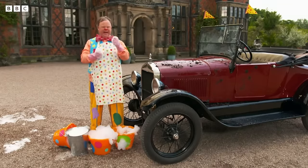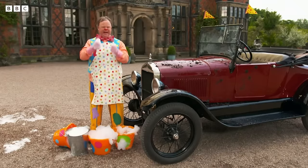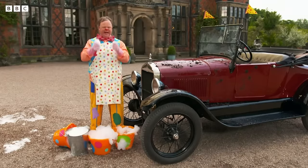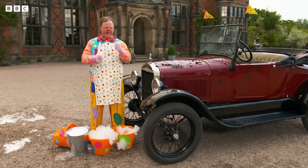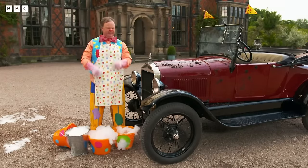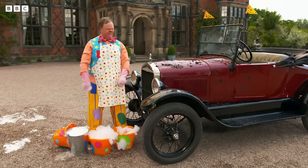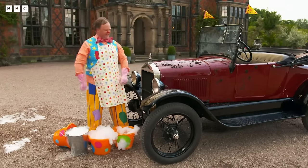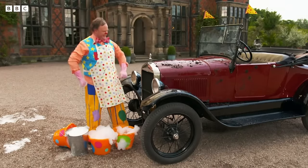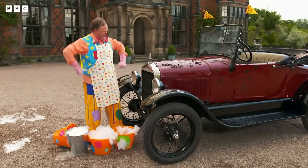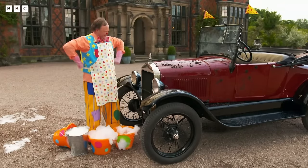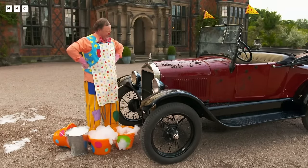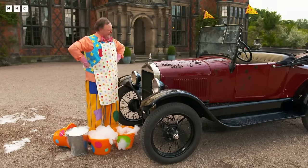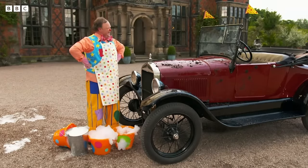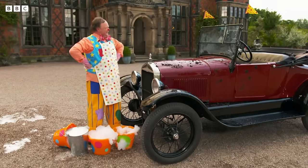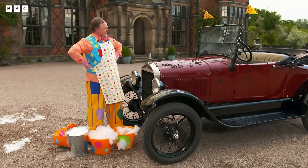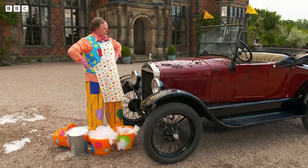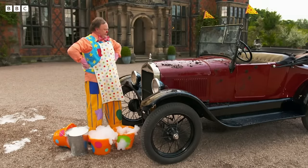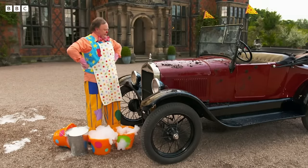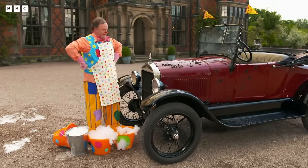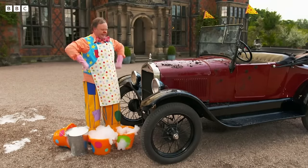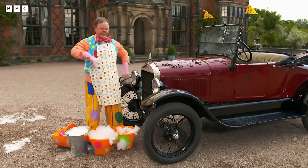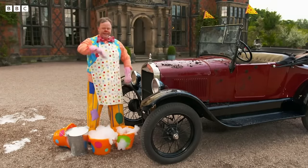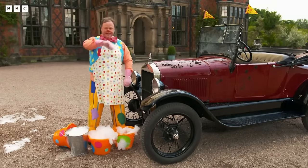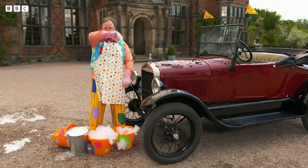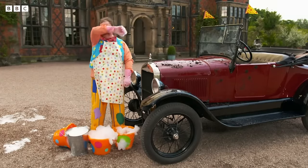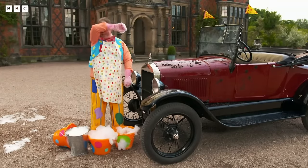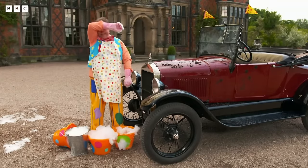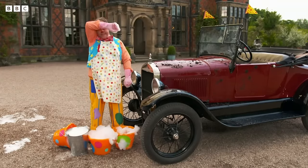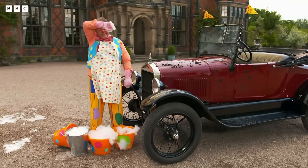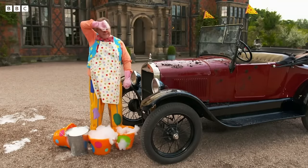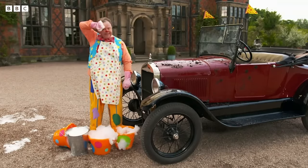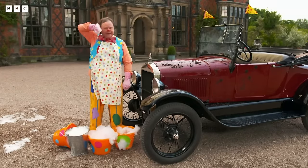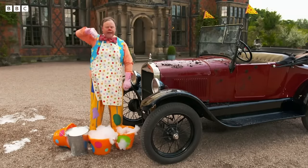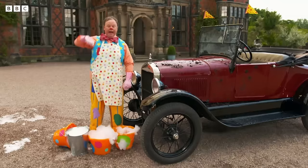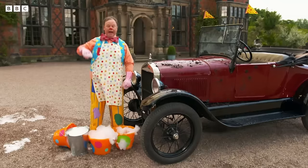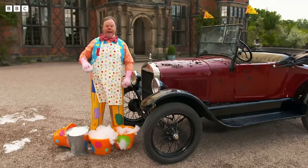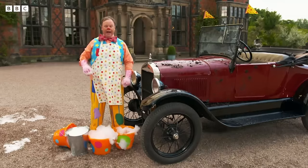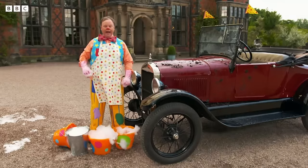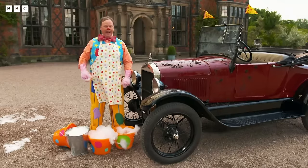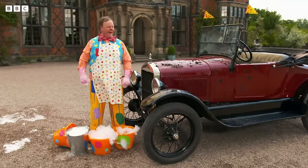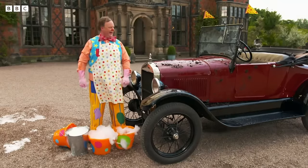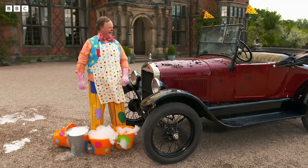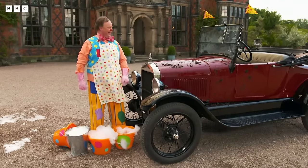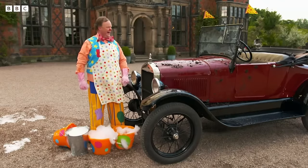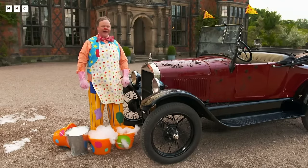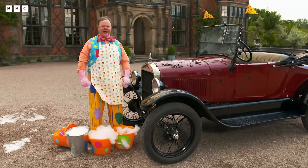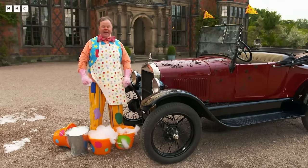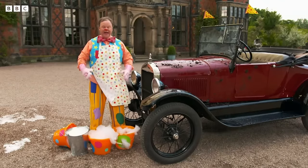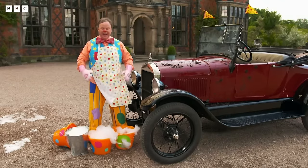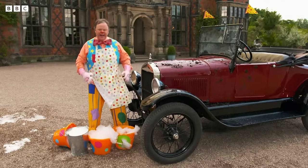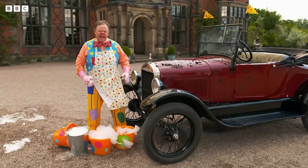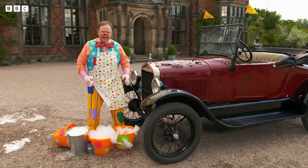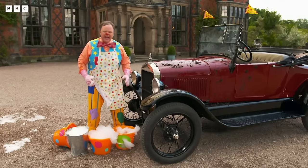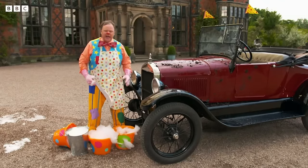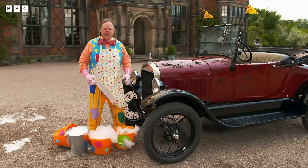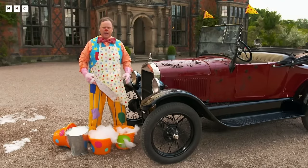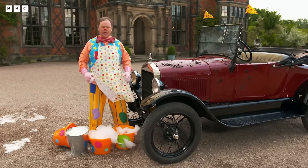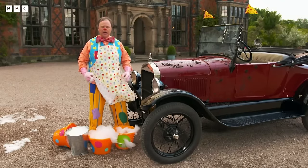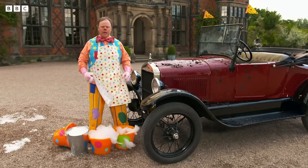car. Don't worry, Mr. Tumble. You can do it. And remember, you might even earn a star for your